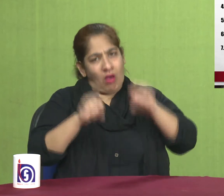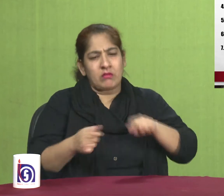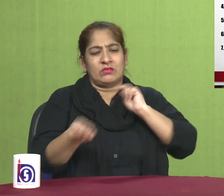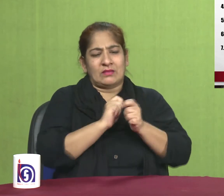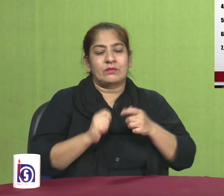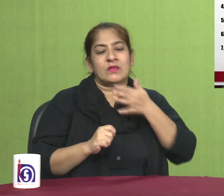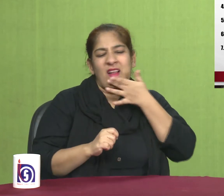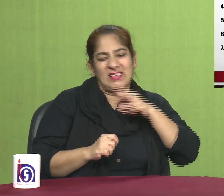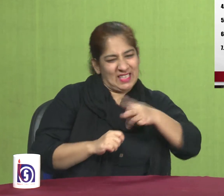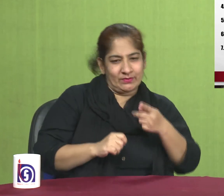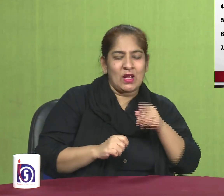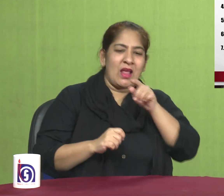customized production